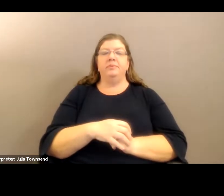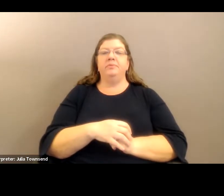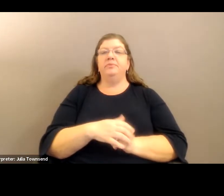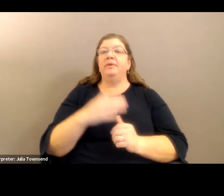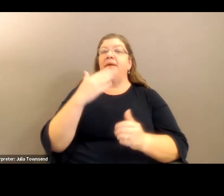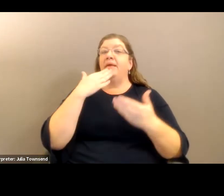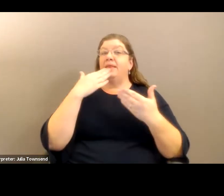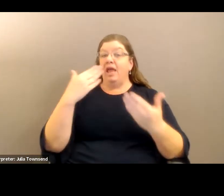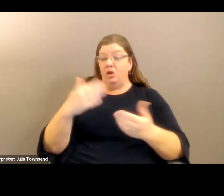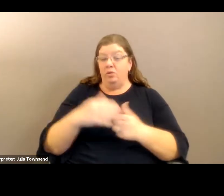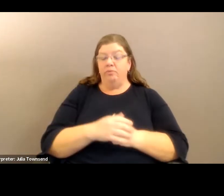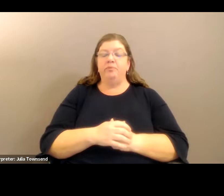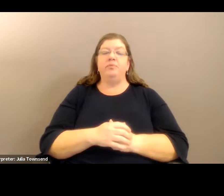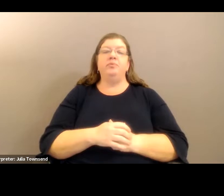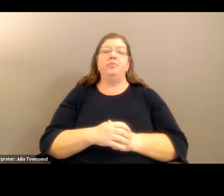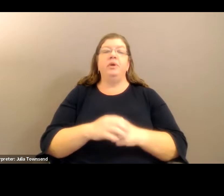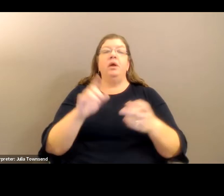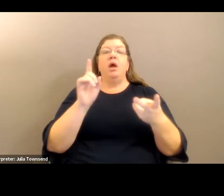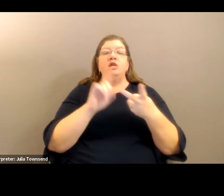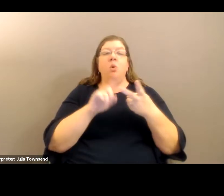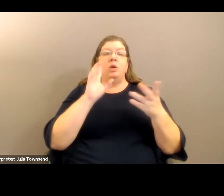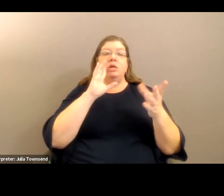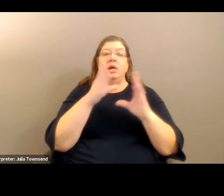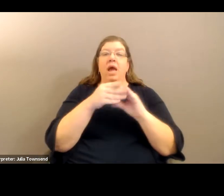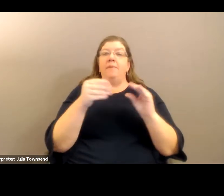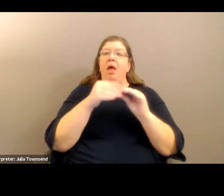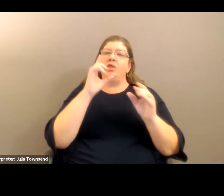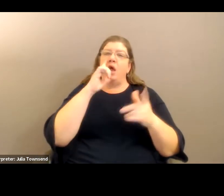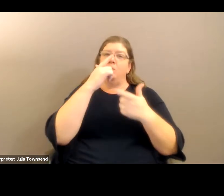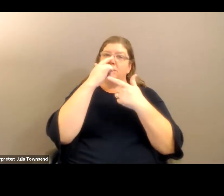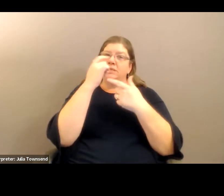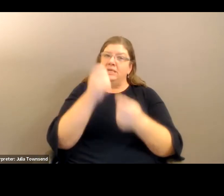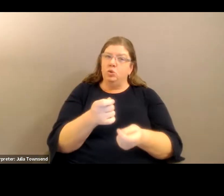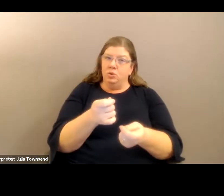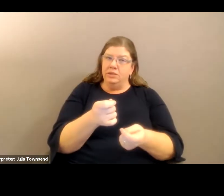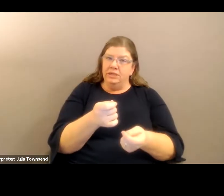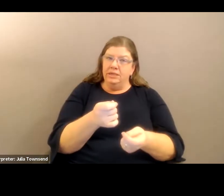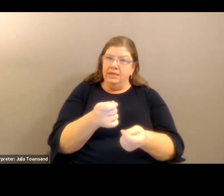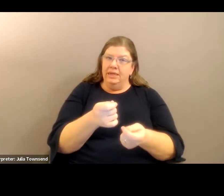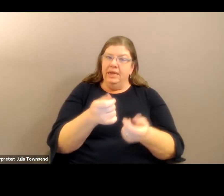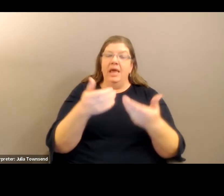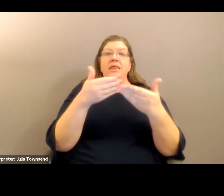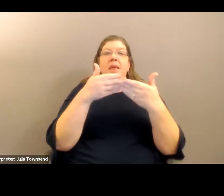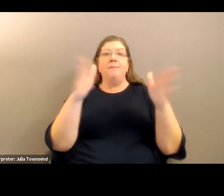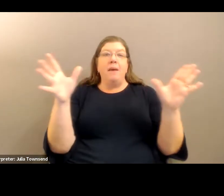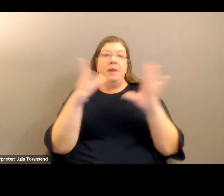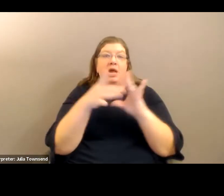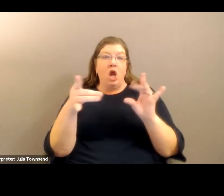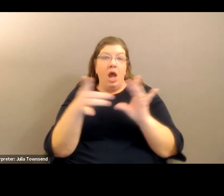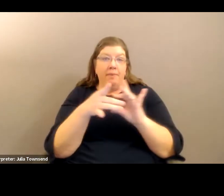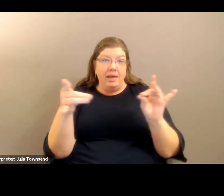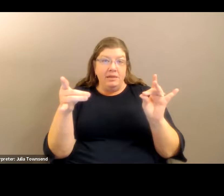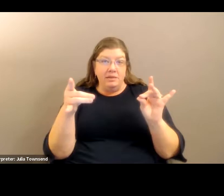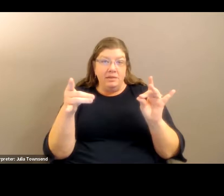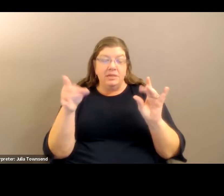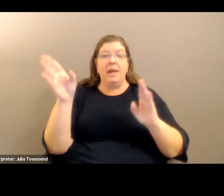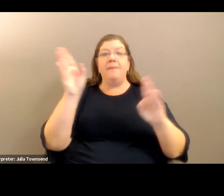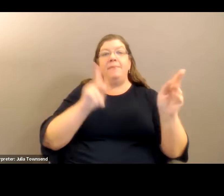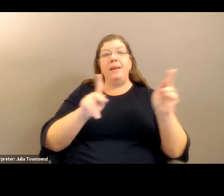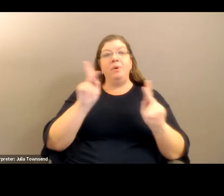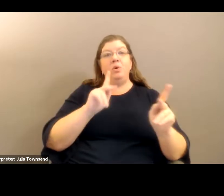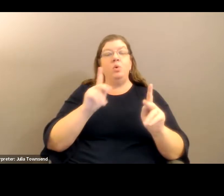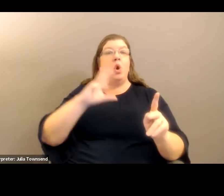Thank you. I'd also like to comment. I thought it was interesting, the public comments of people who are